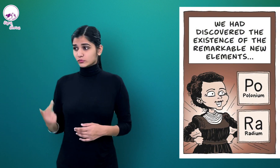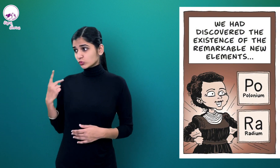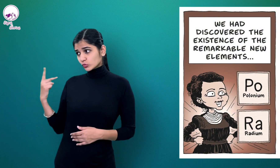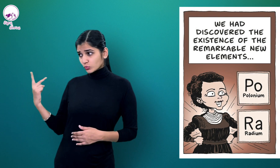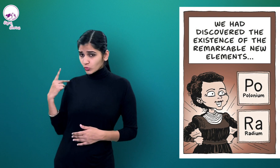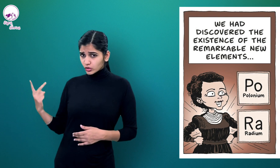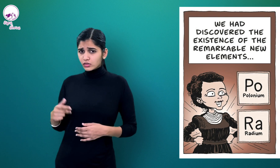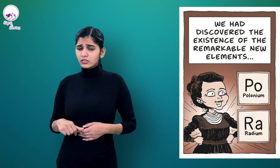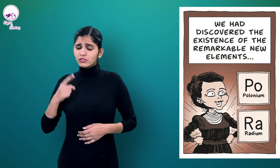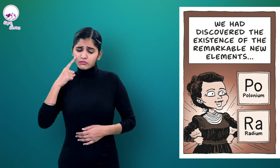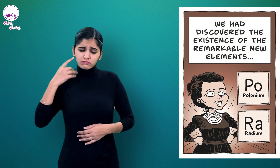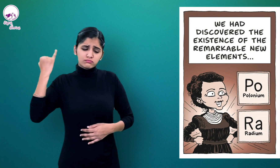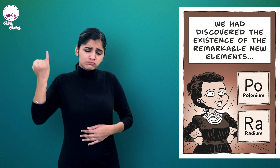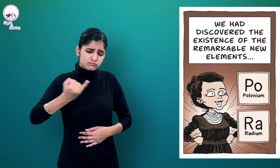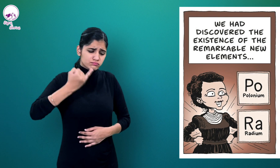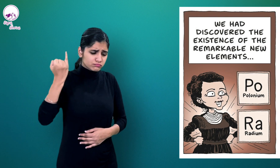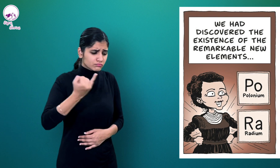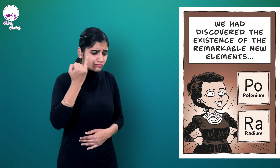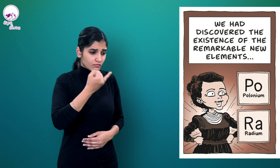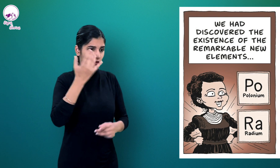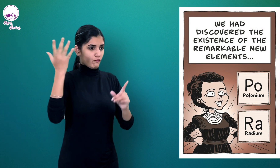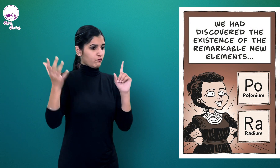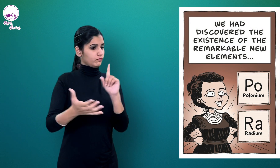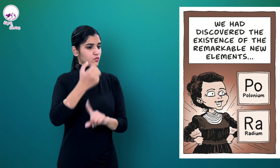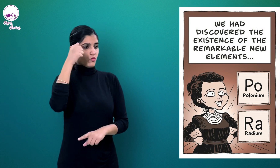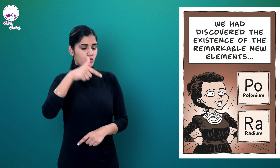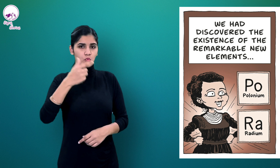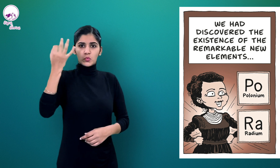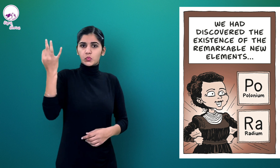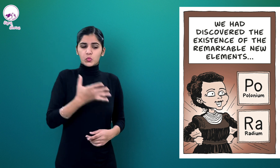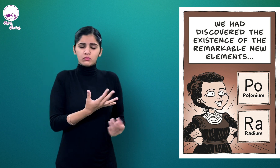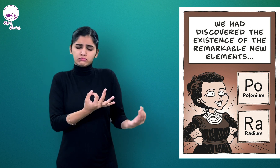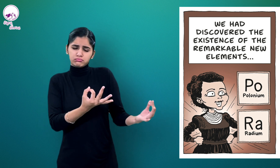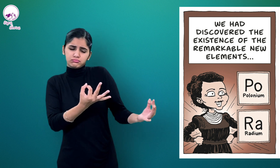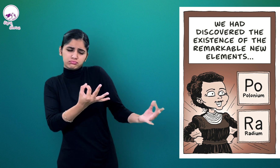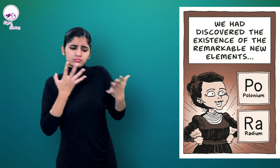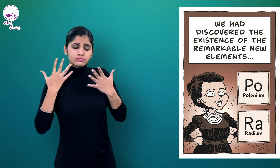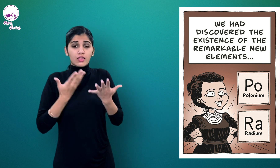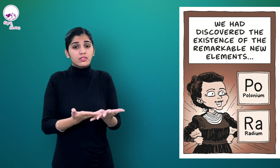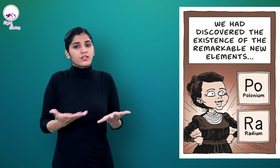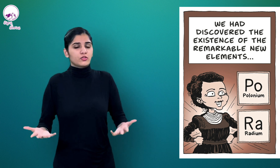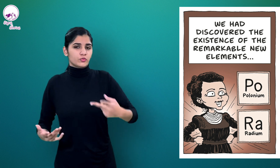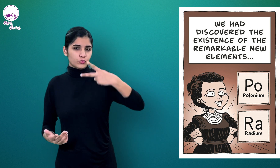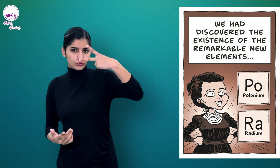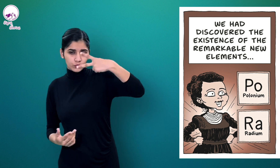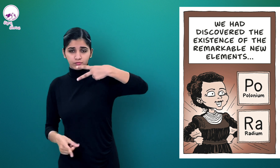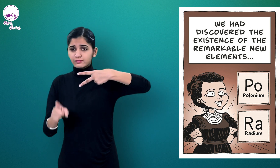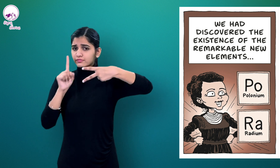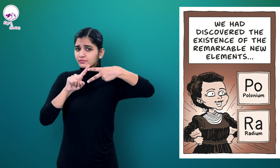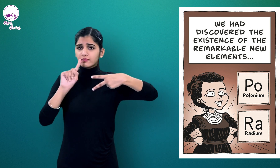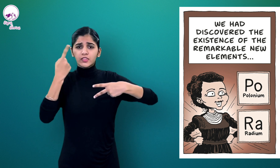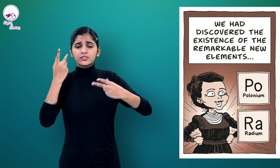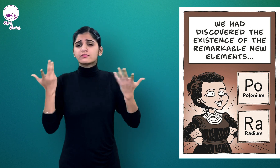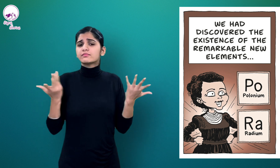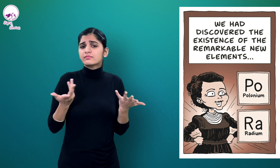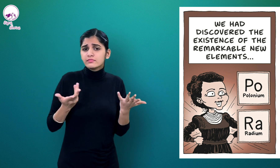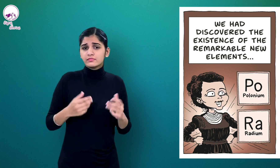We had discovered the existence of the remarkable new elements